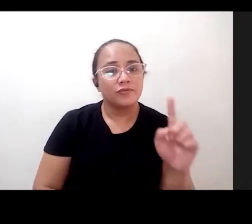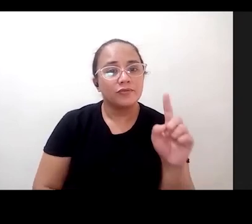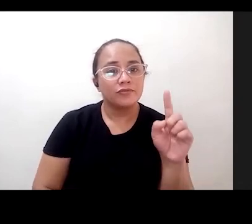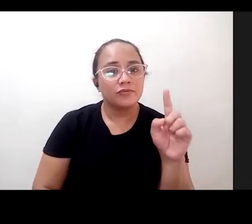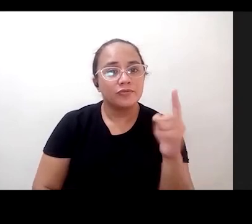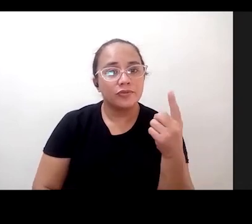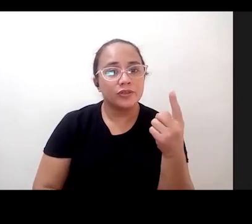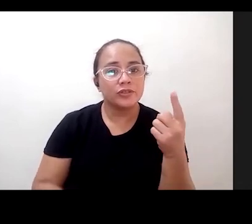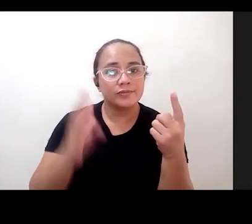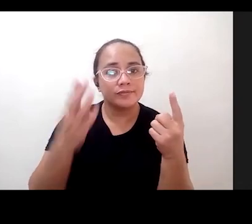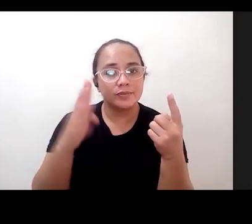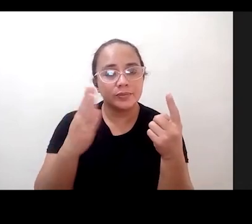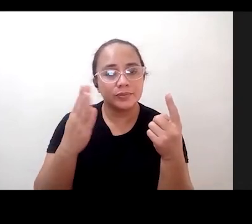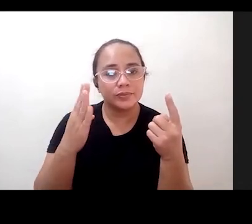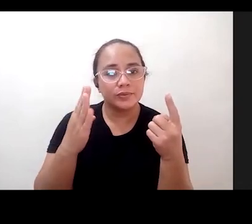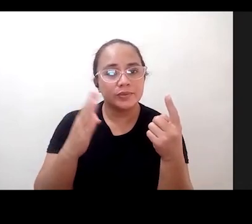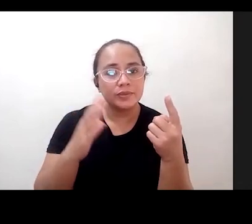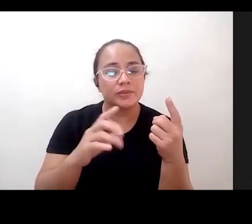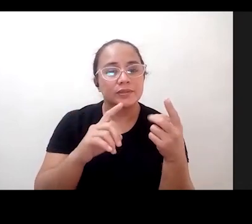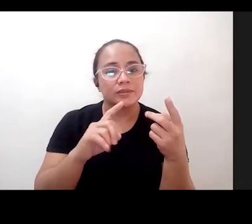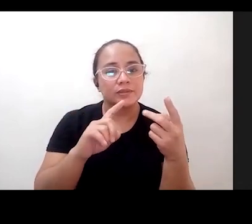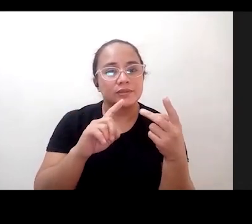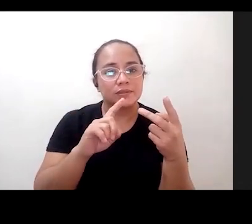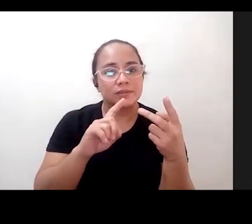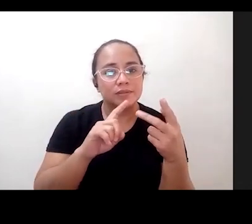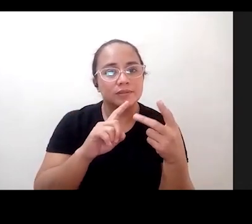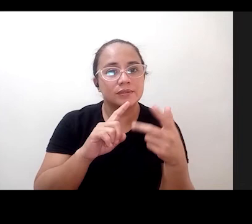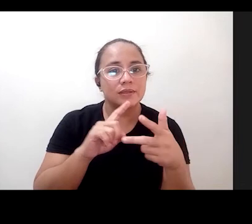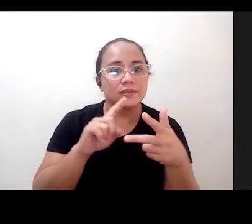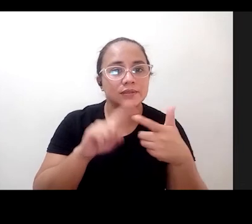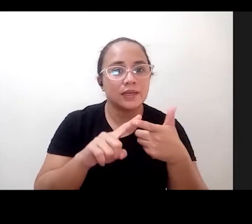blue. Second,